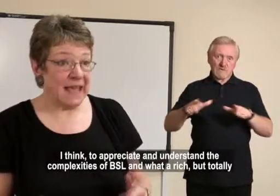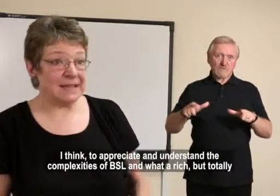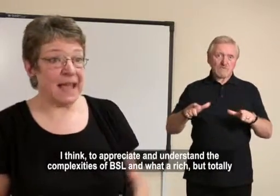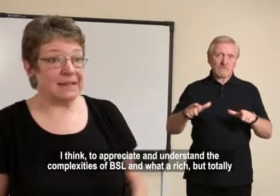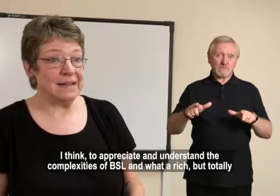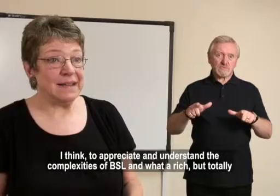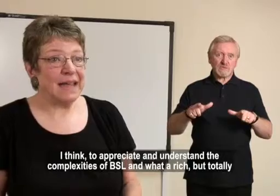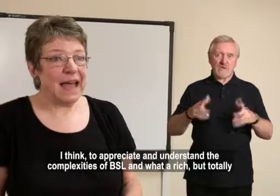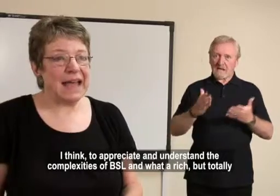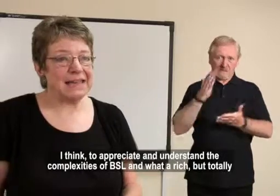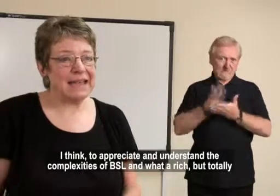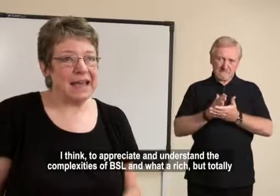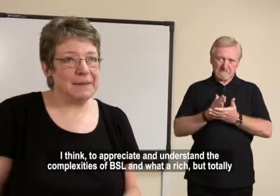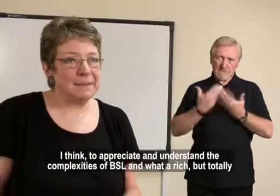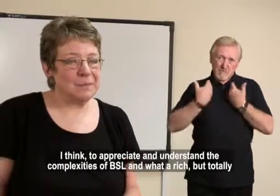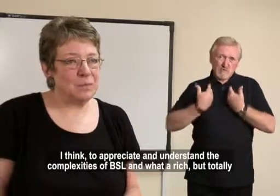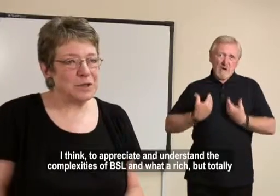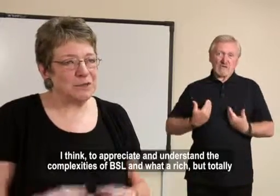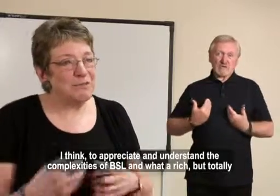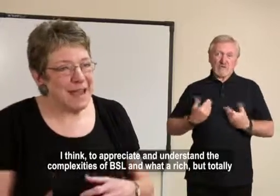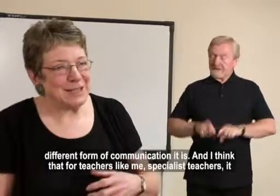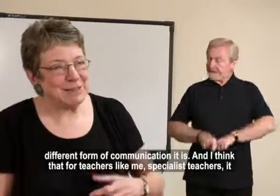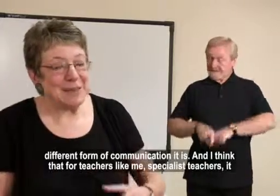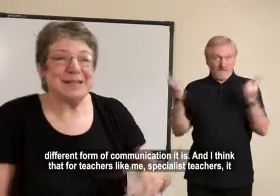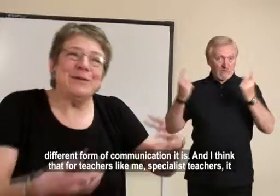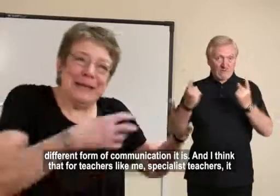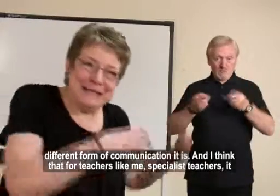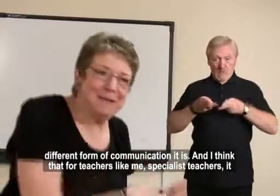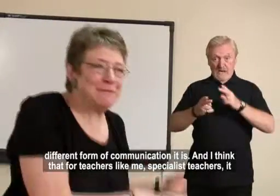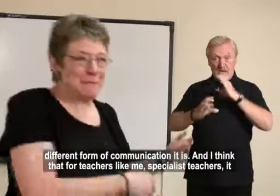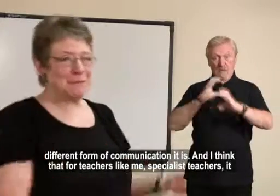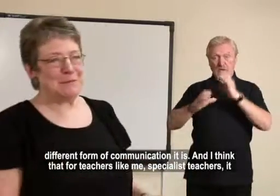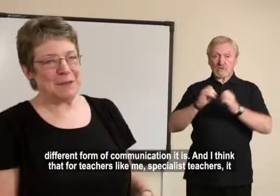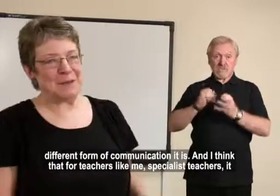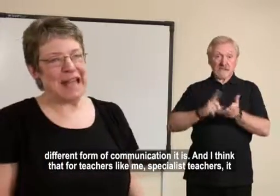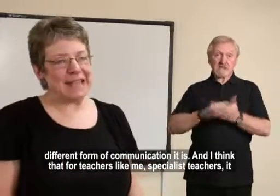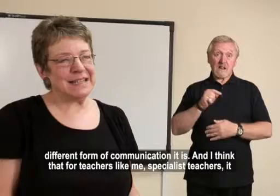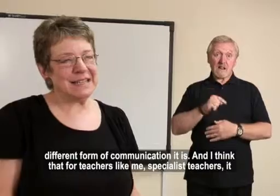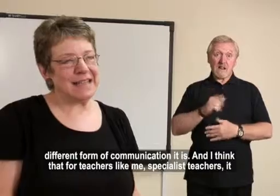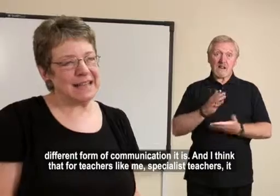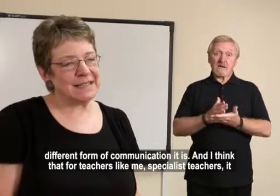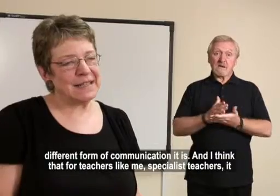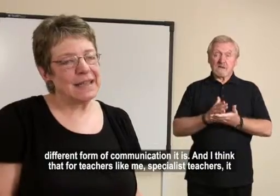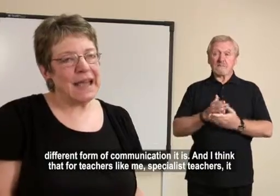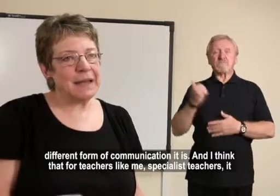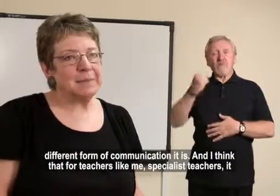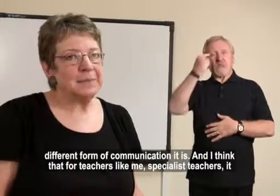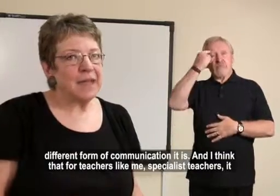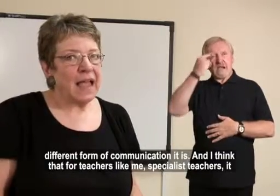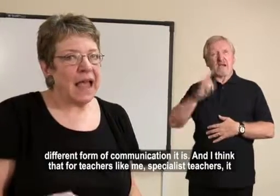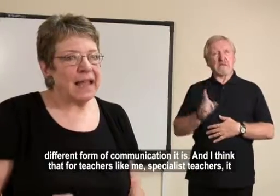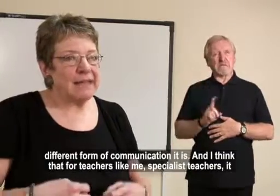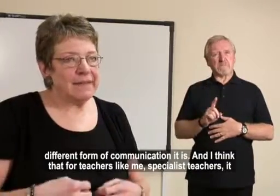complexities of BSL and what a rich but totally different form of communication it is.